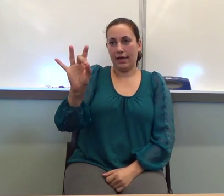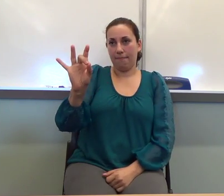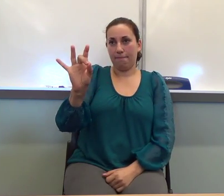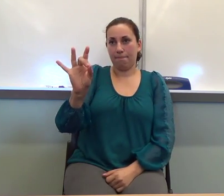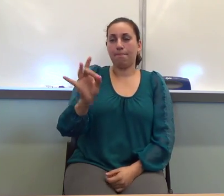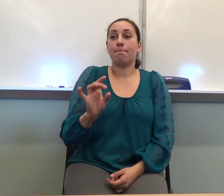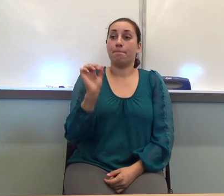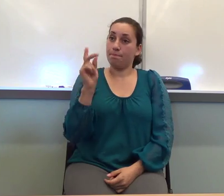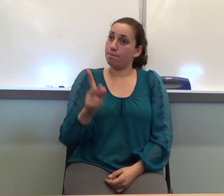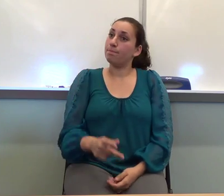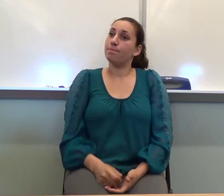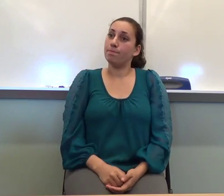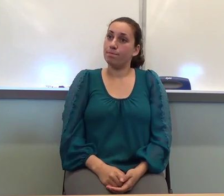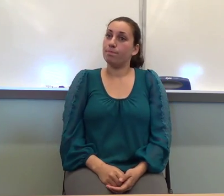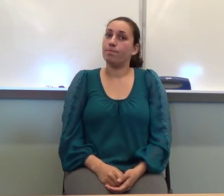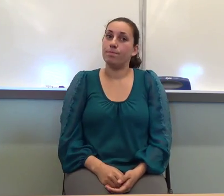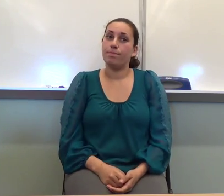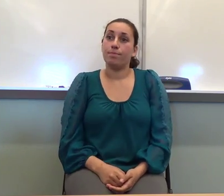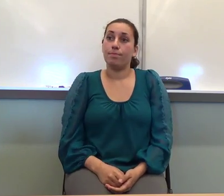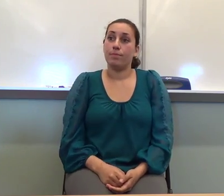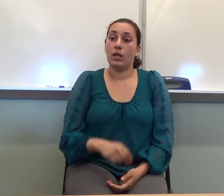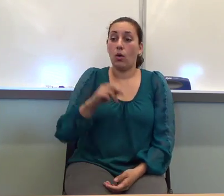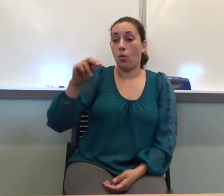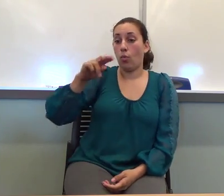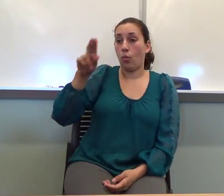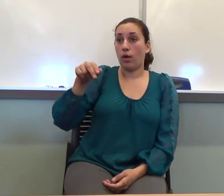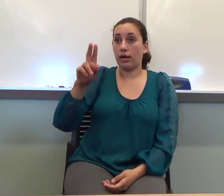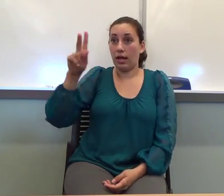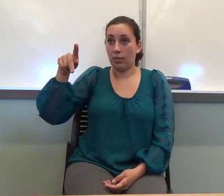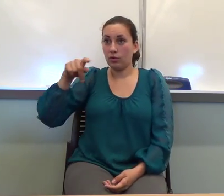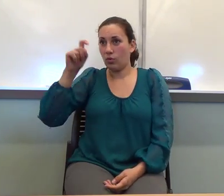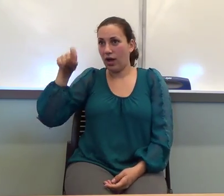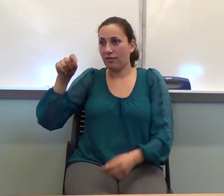But in order to get that rounding to the hundredths, you got to go out to the thousandths